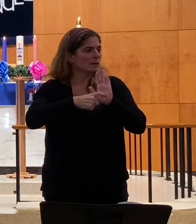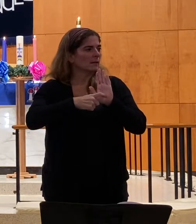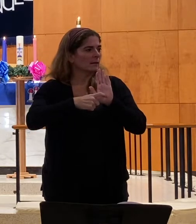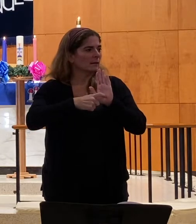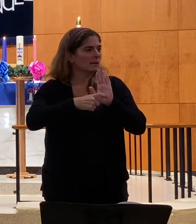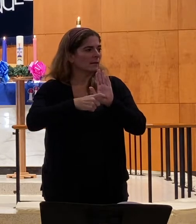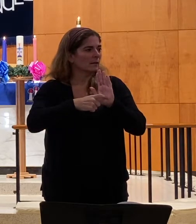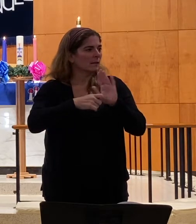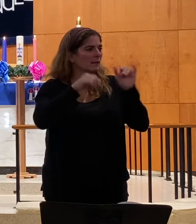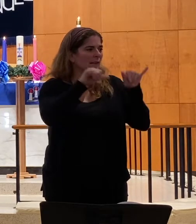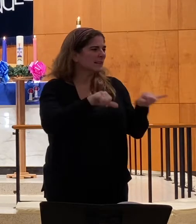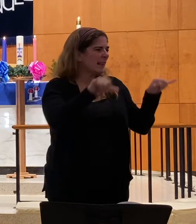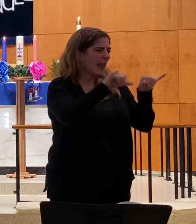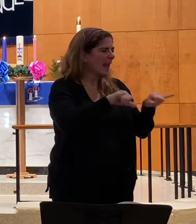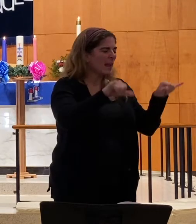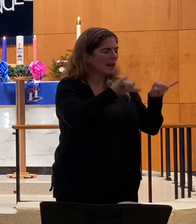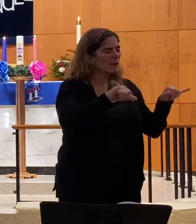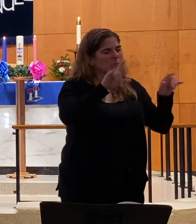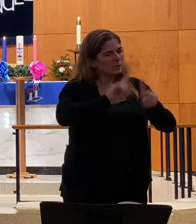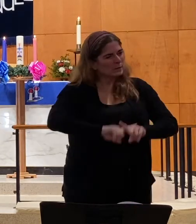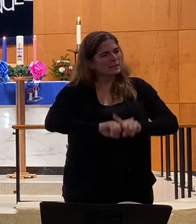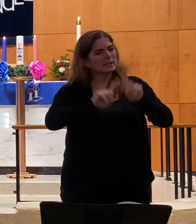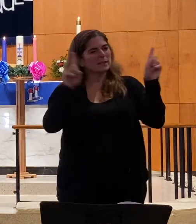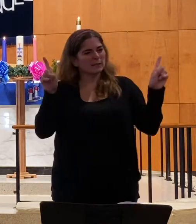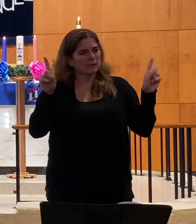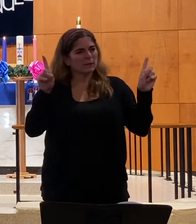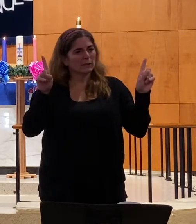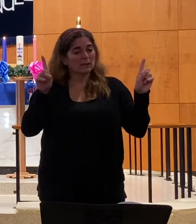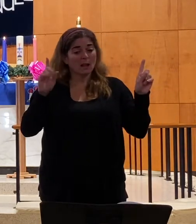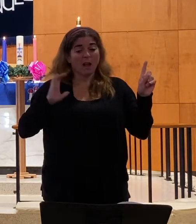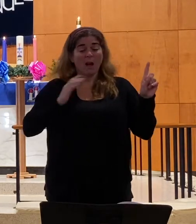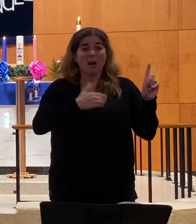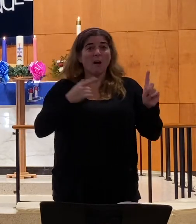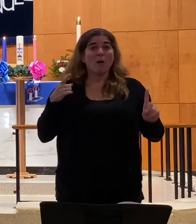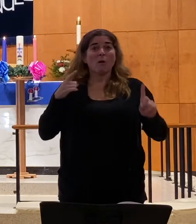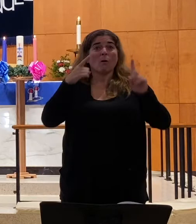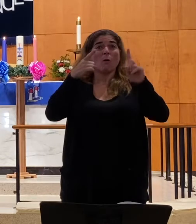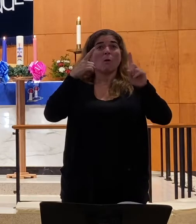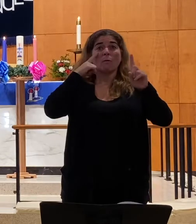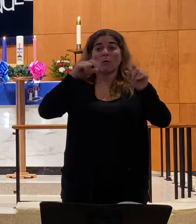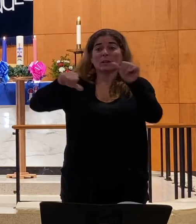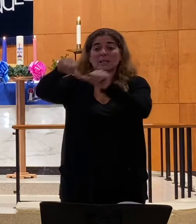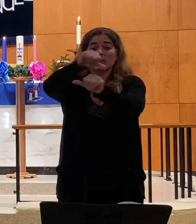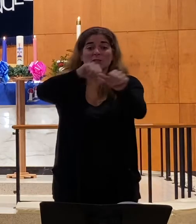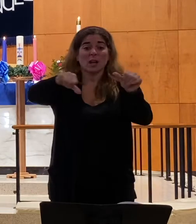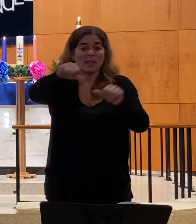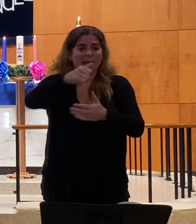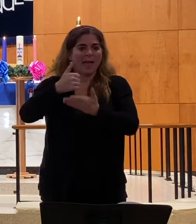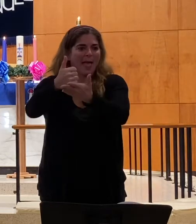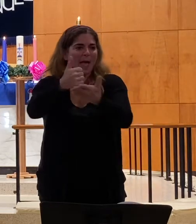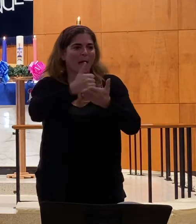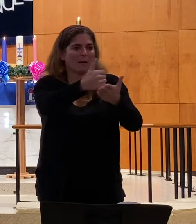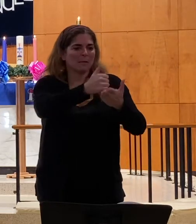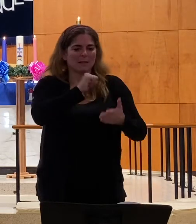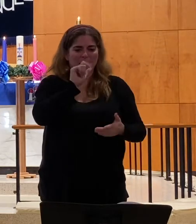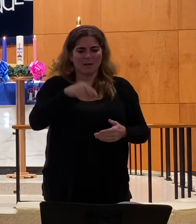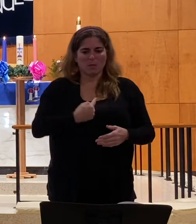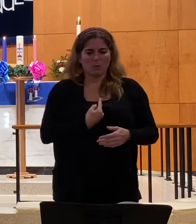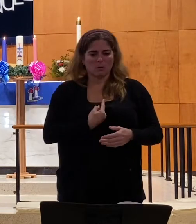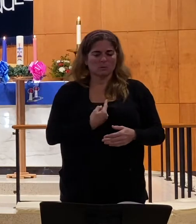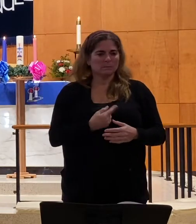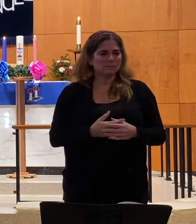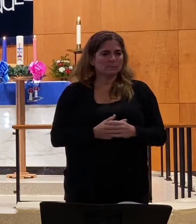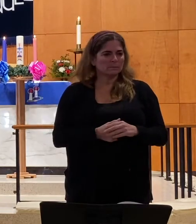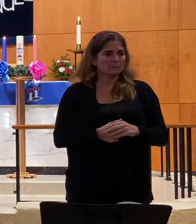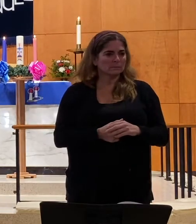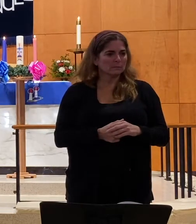differently. That is, we live for God and for others, all others. As he wrote in